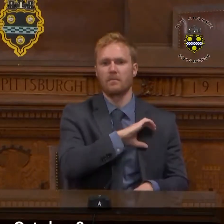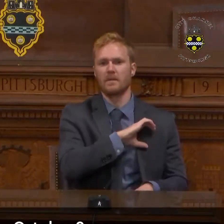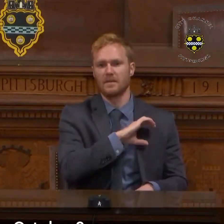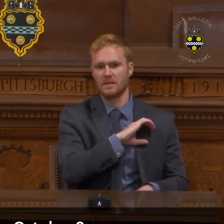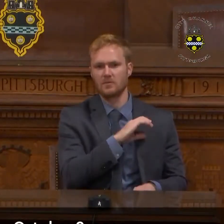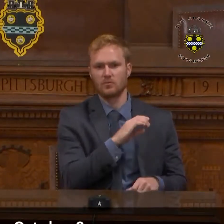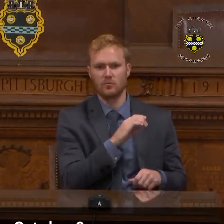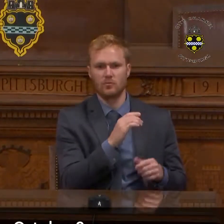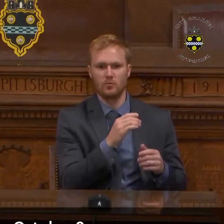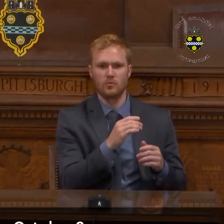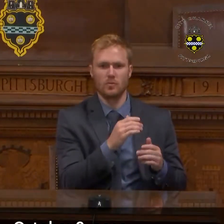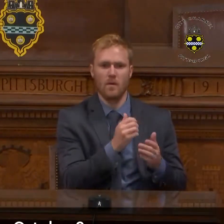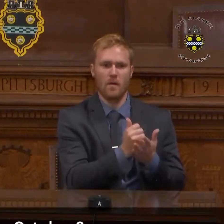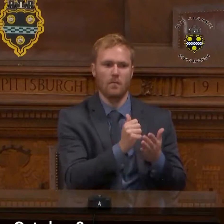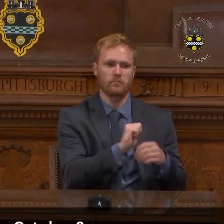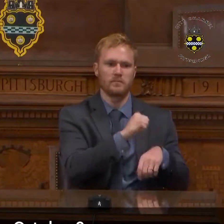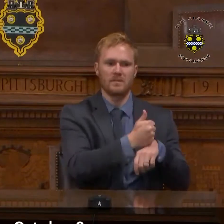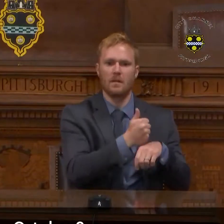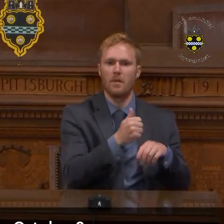unit.